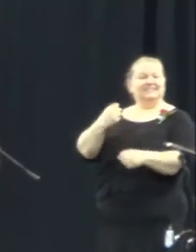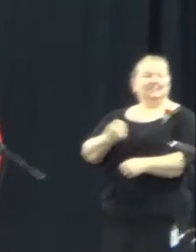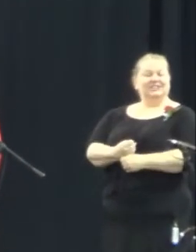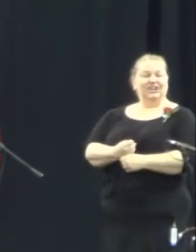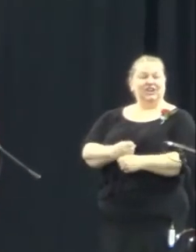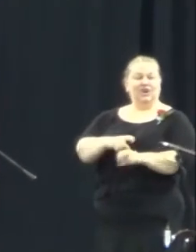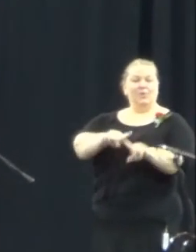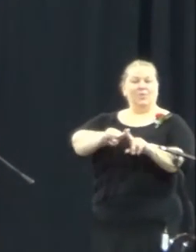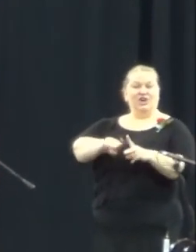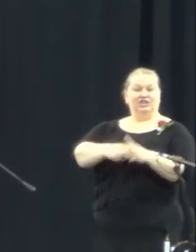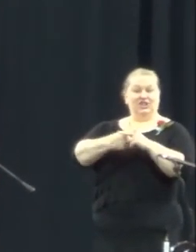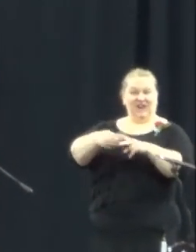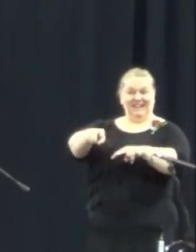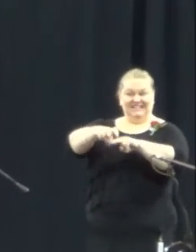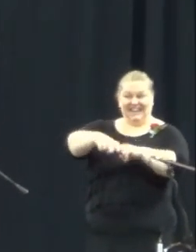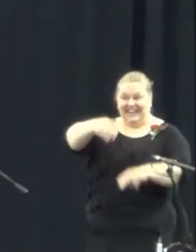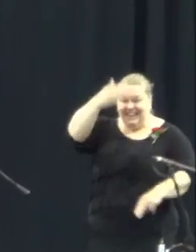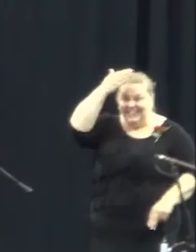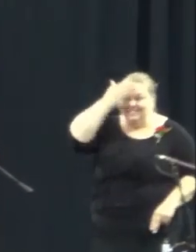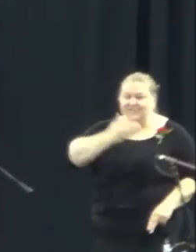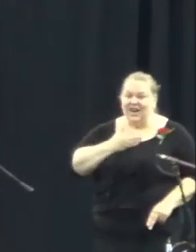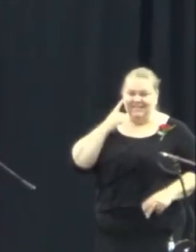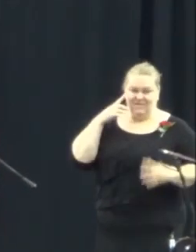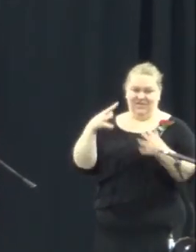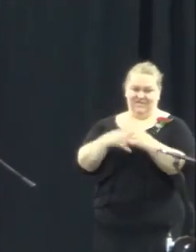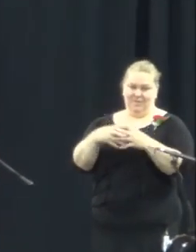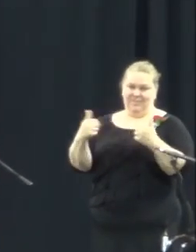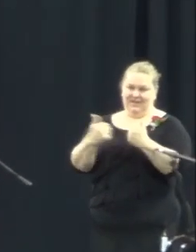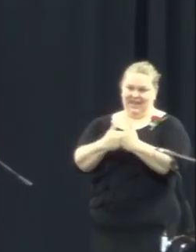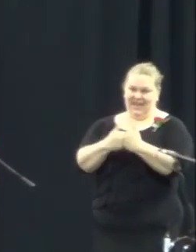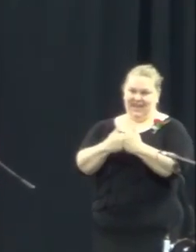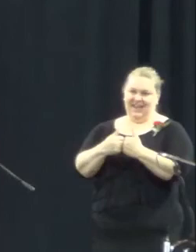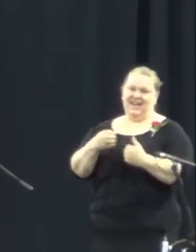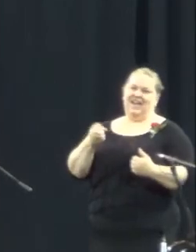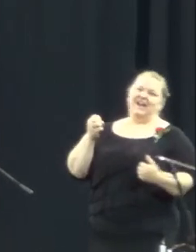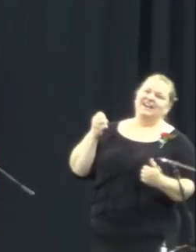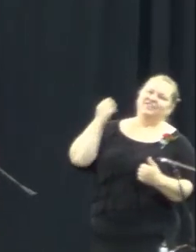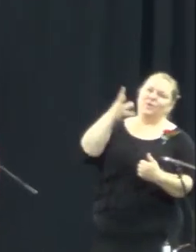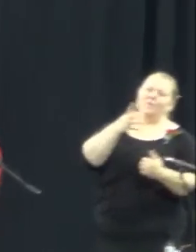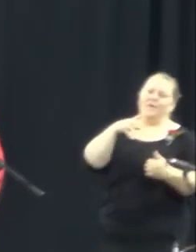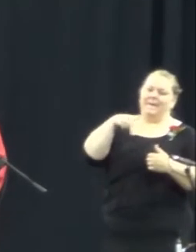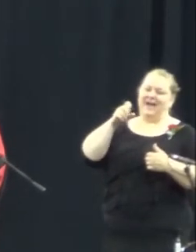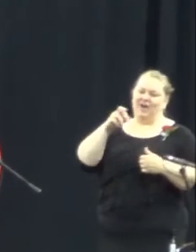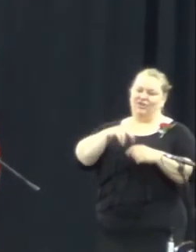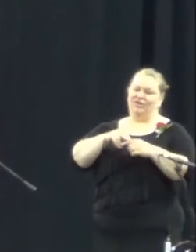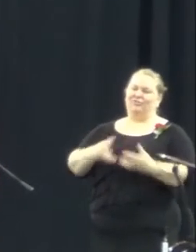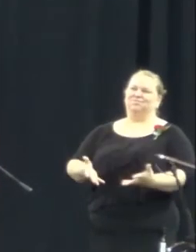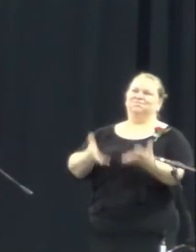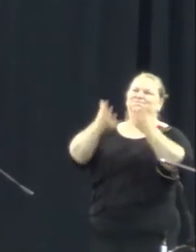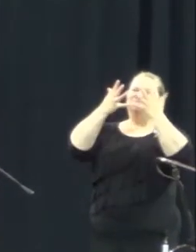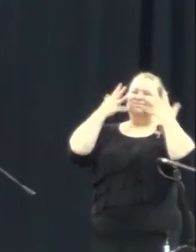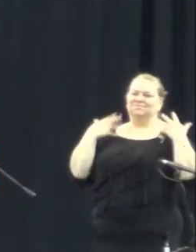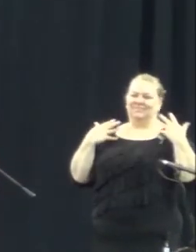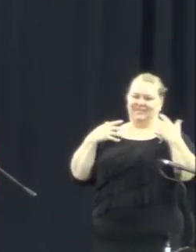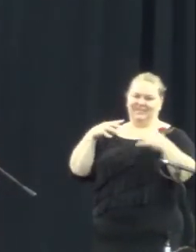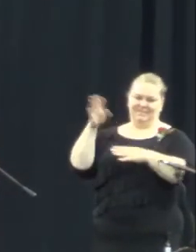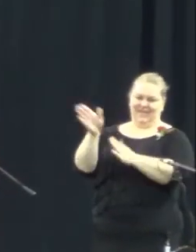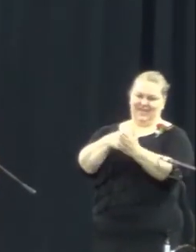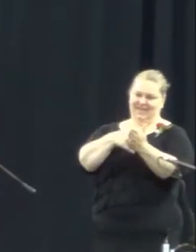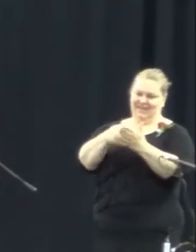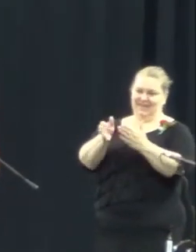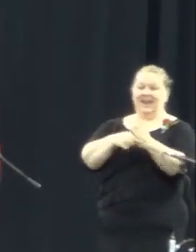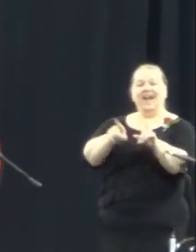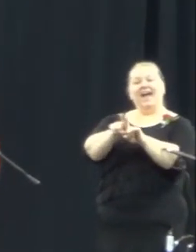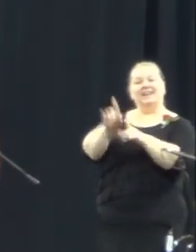started sitting at the front of the bleachers for football games, throwing colored powder into the air and getting splattered with paint. As